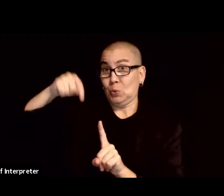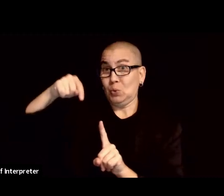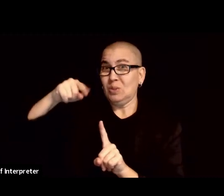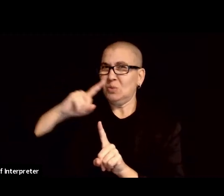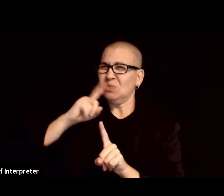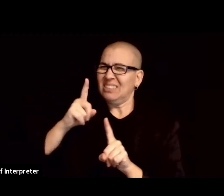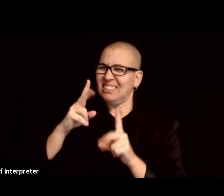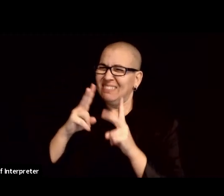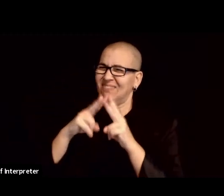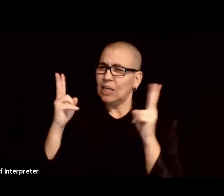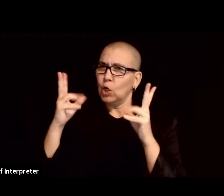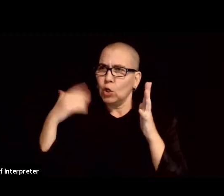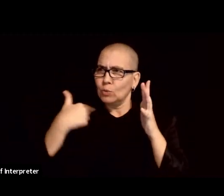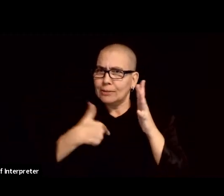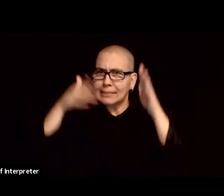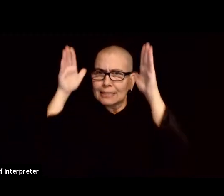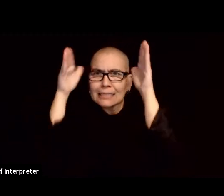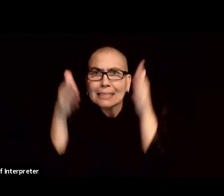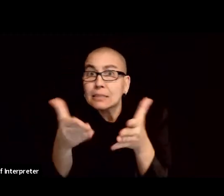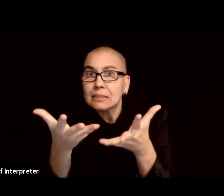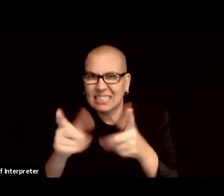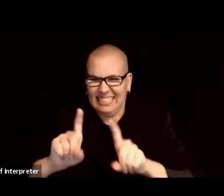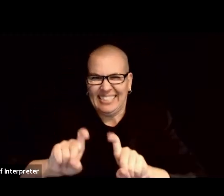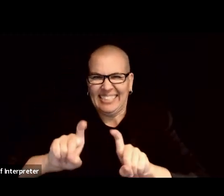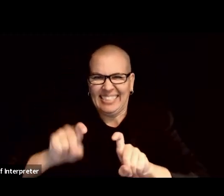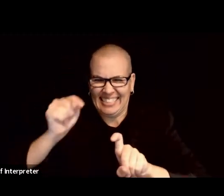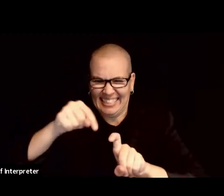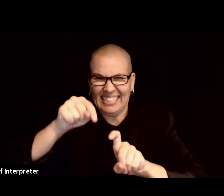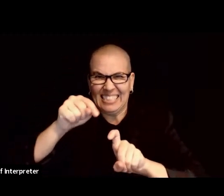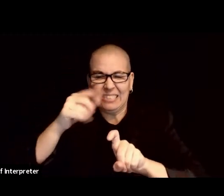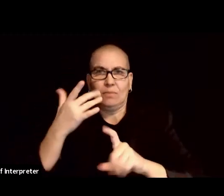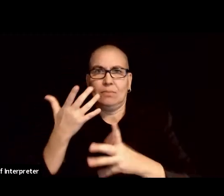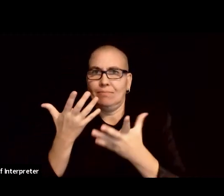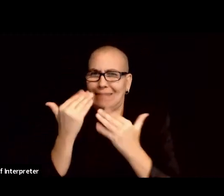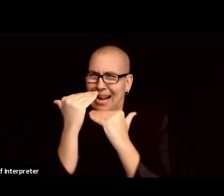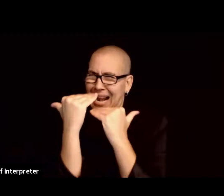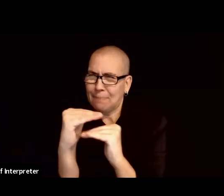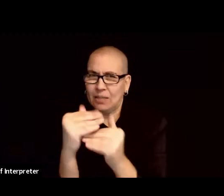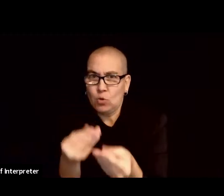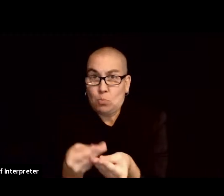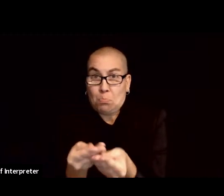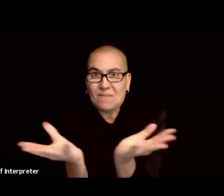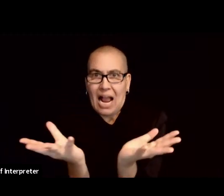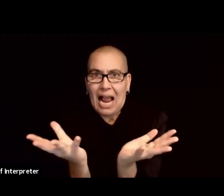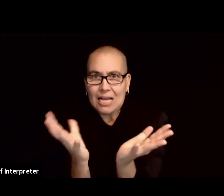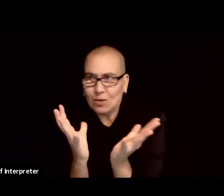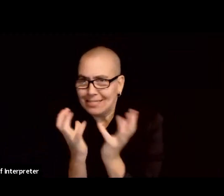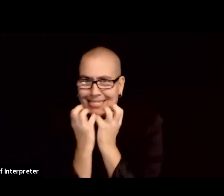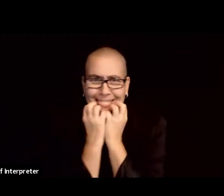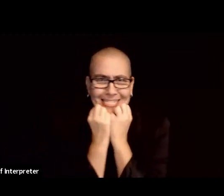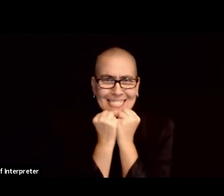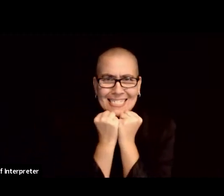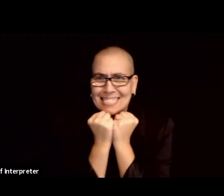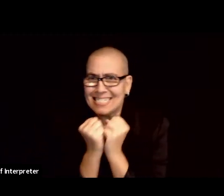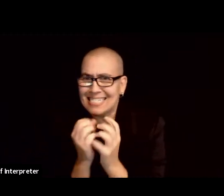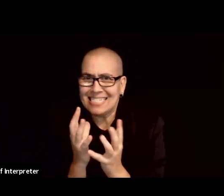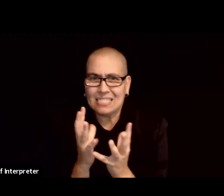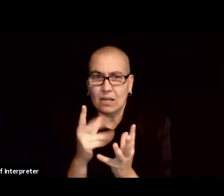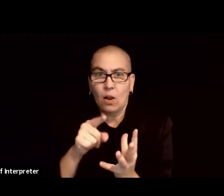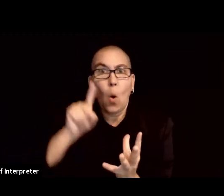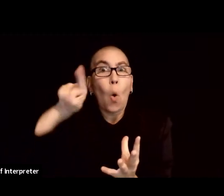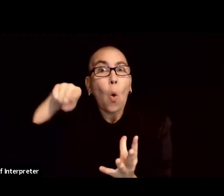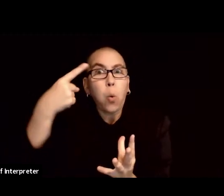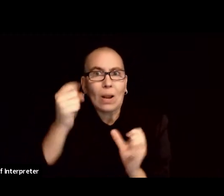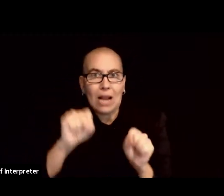limited testing, and it was very targeted to our elder and high-risk population. So we were very much